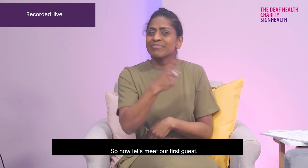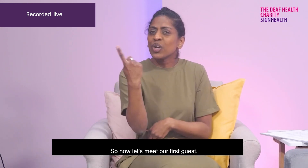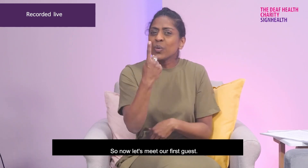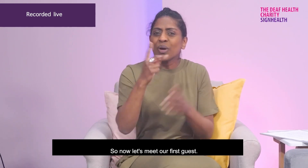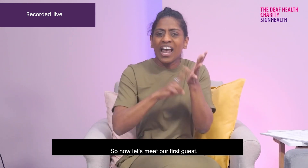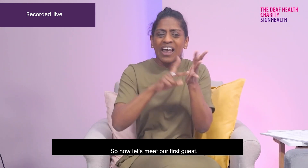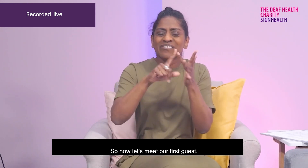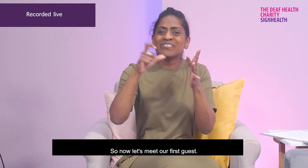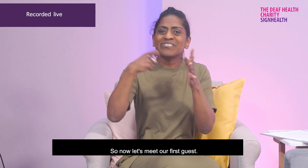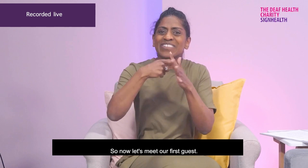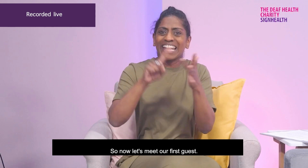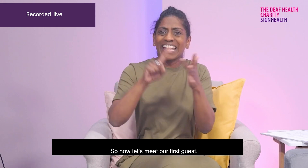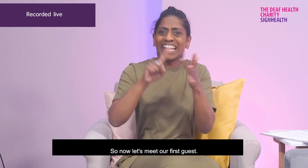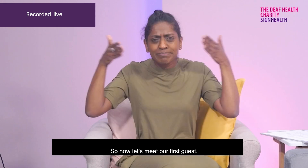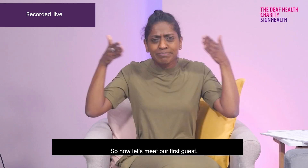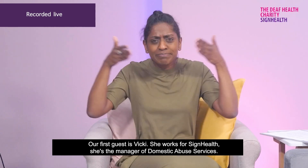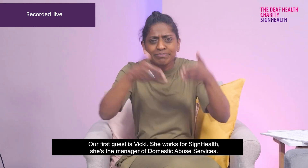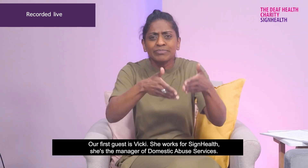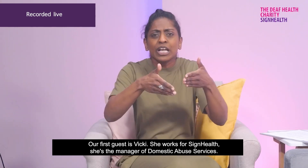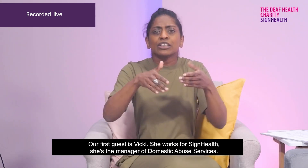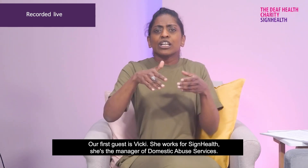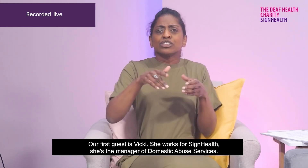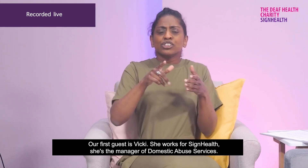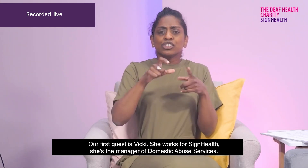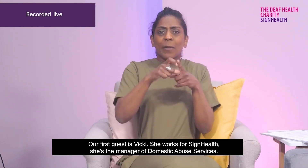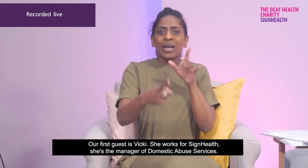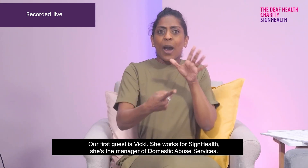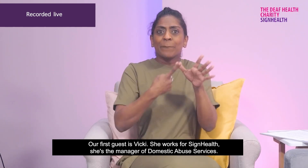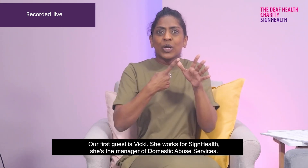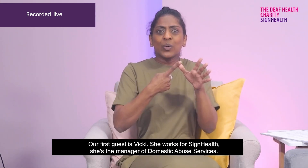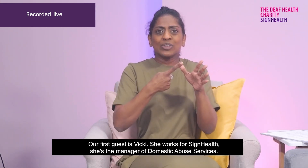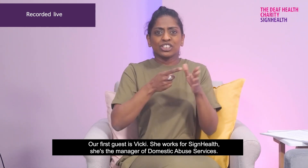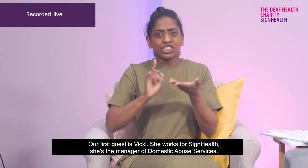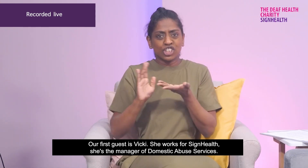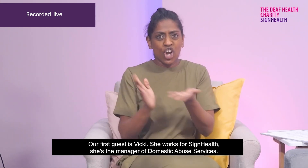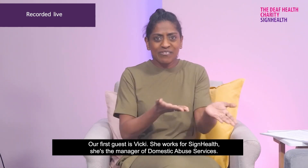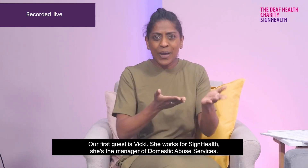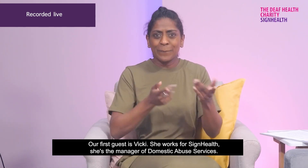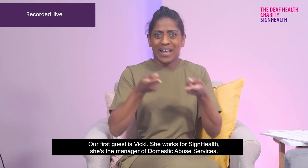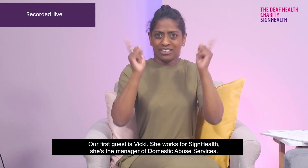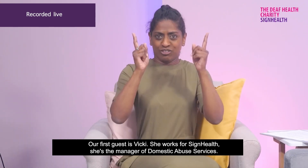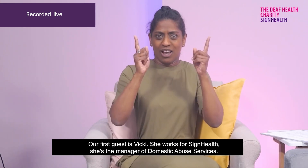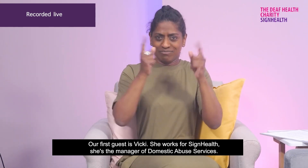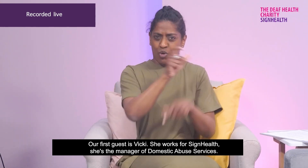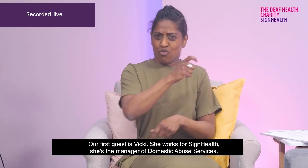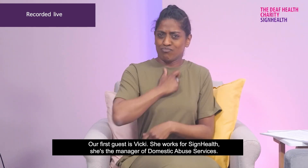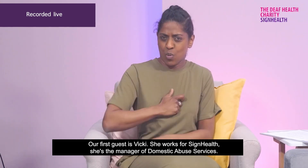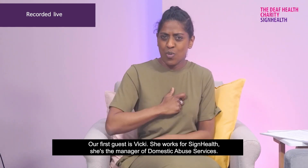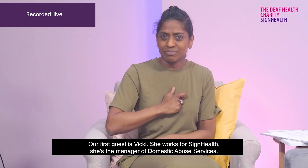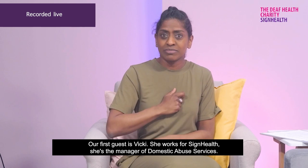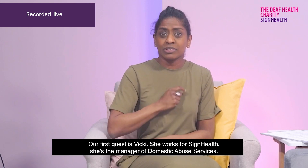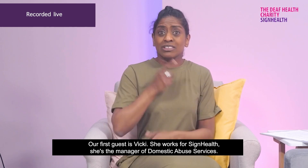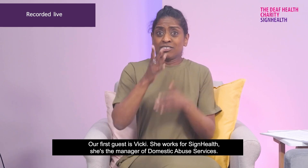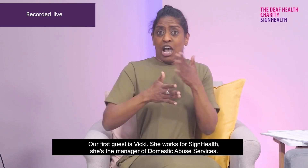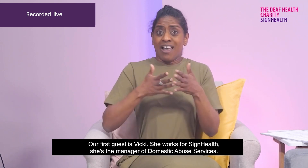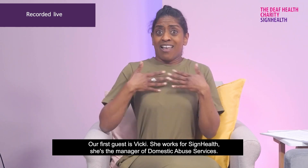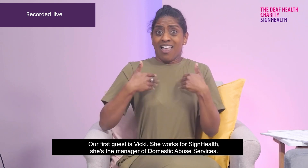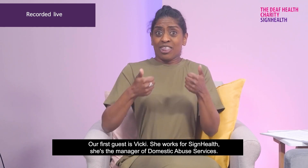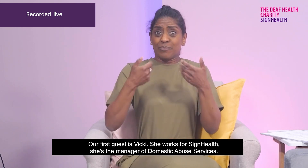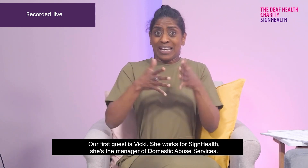So now let's meet our first guest. Our first guest is called Vicky, and she works for SignHealth, and she's